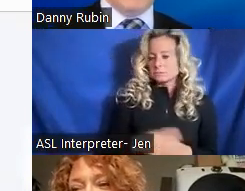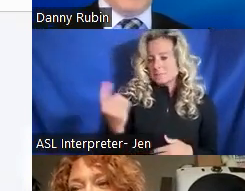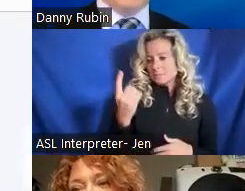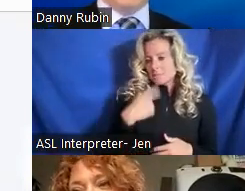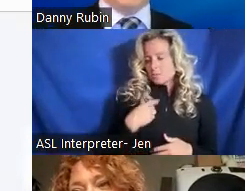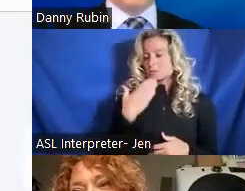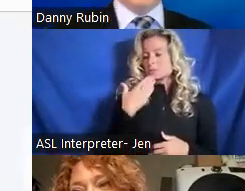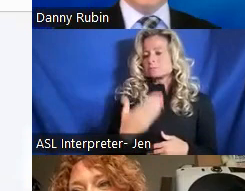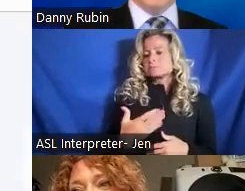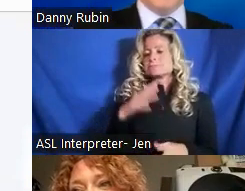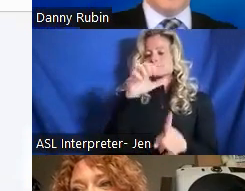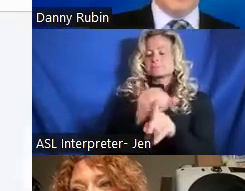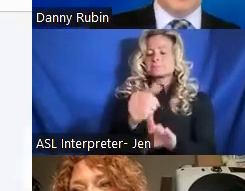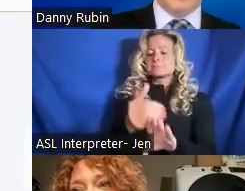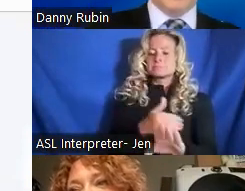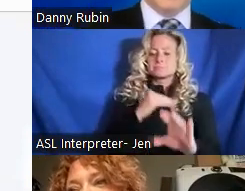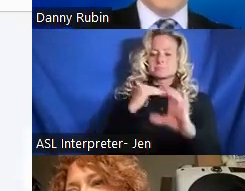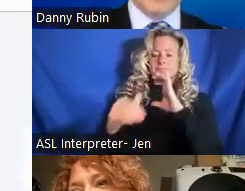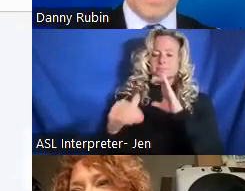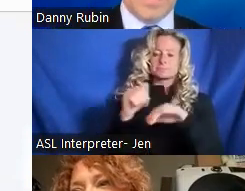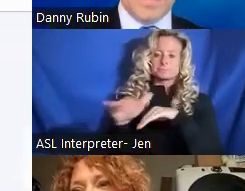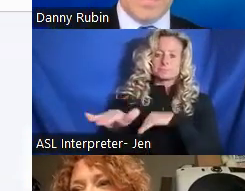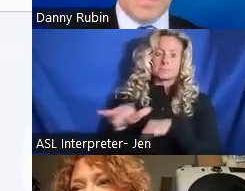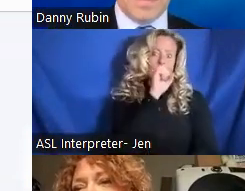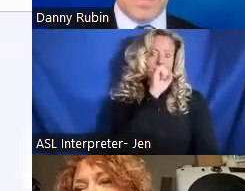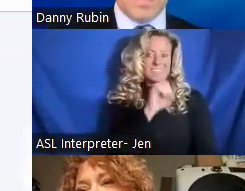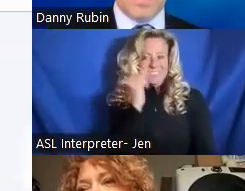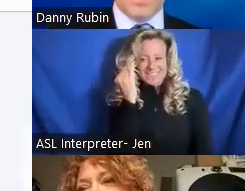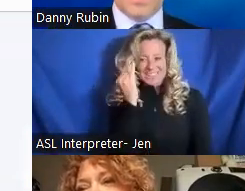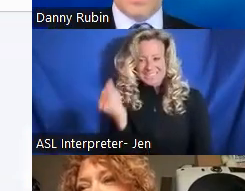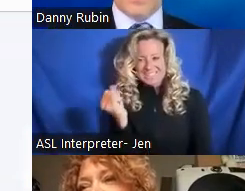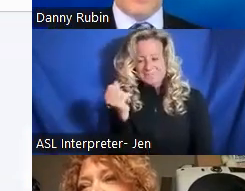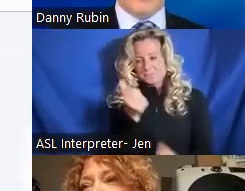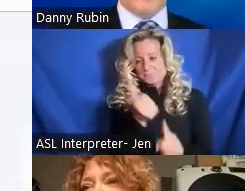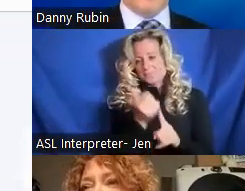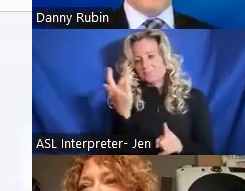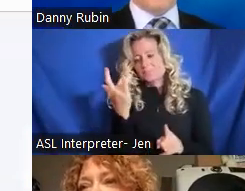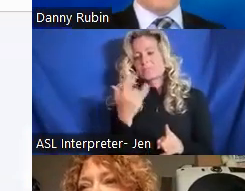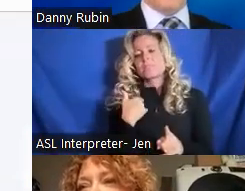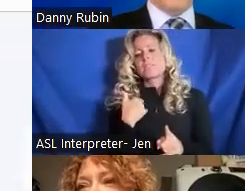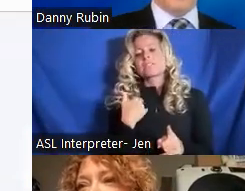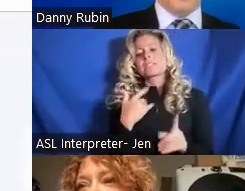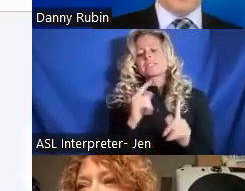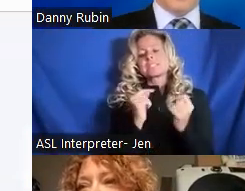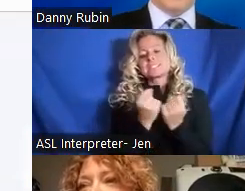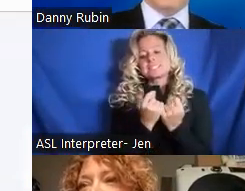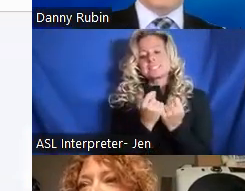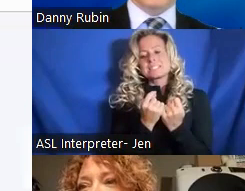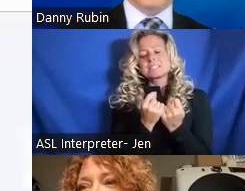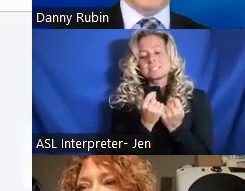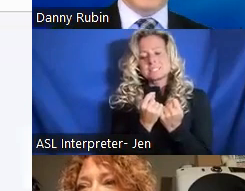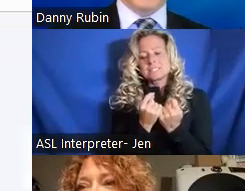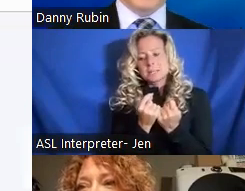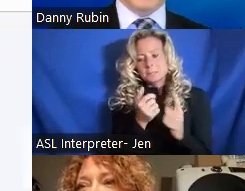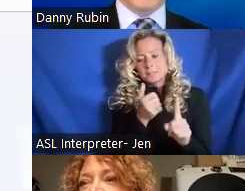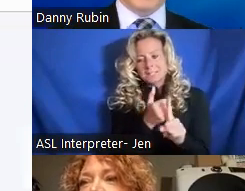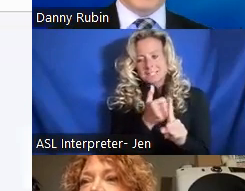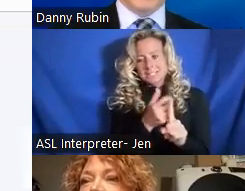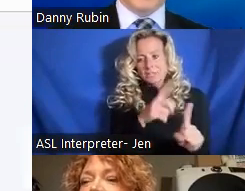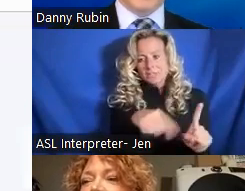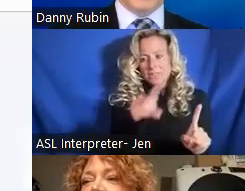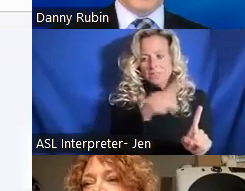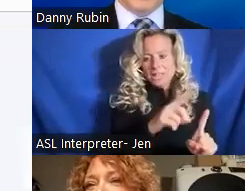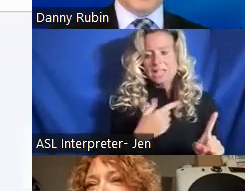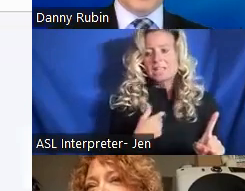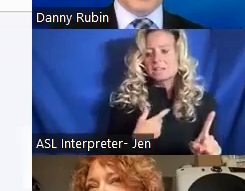real emails go out? I love the idea of that, especially because having a teenage daughter, sometimes she responds to